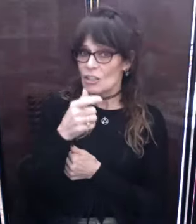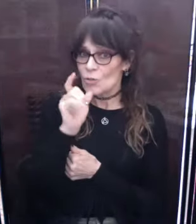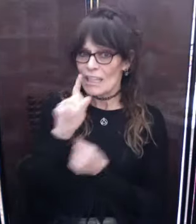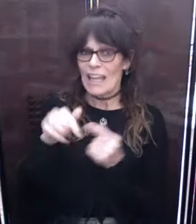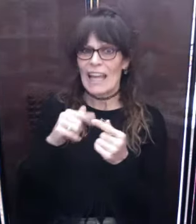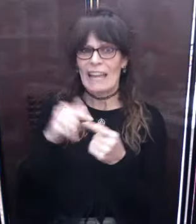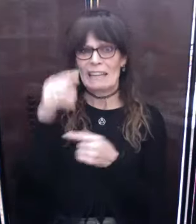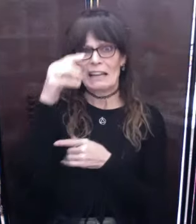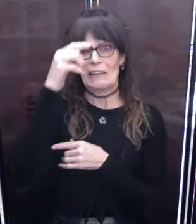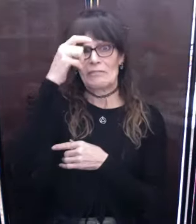And